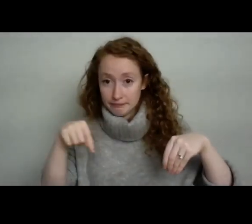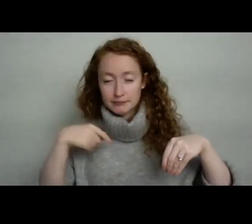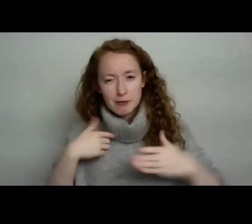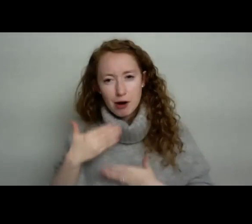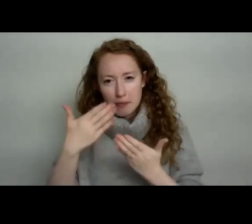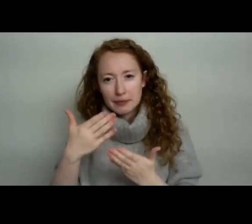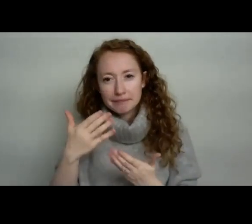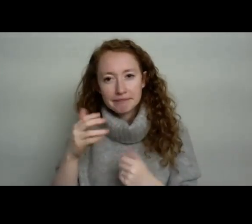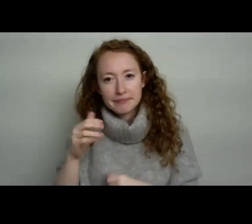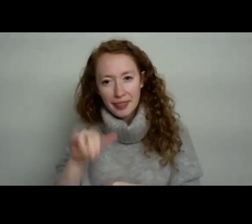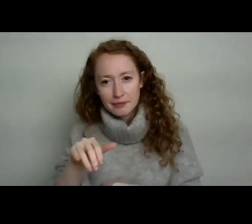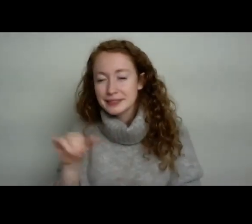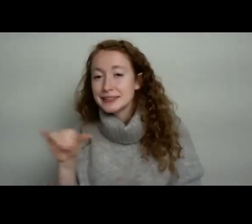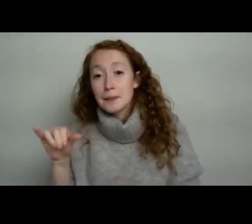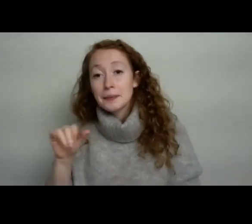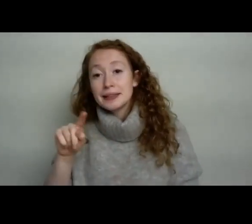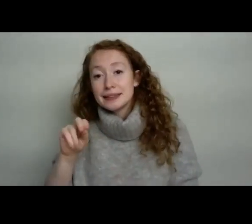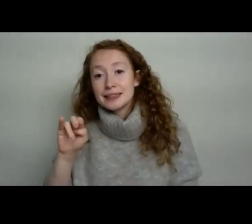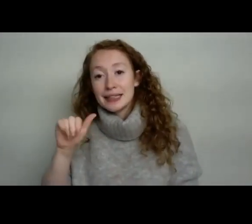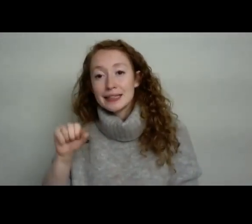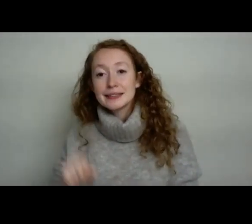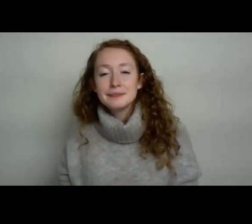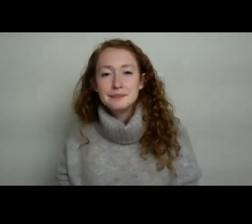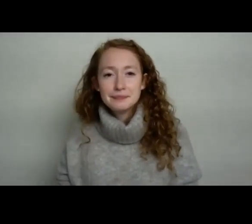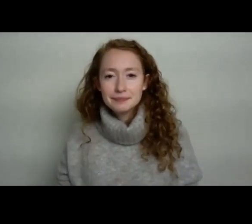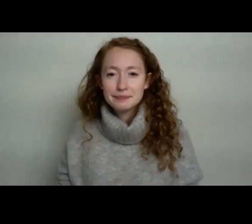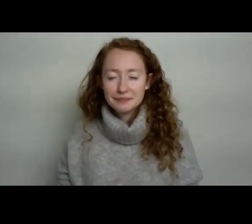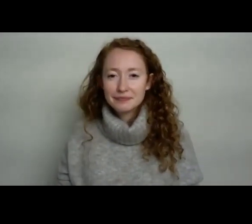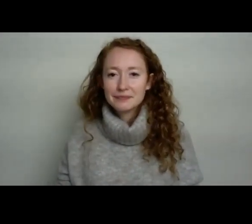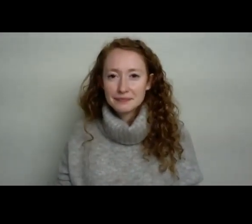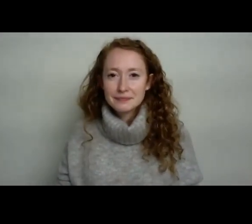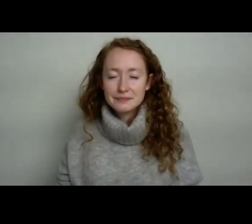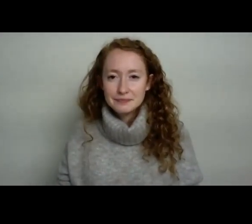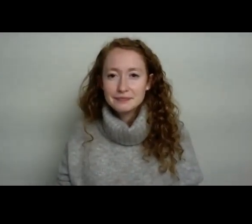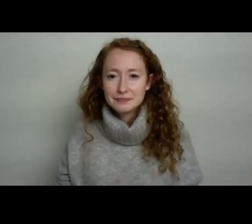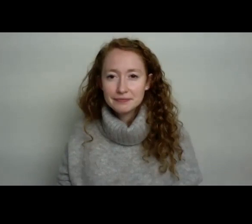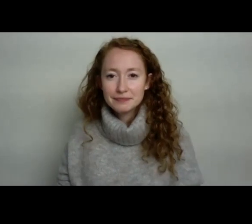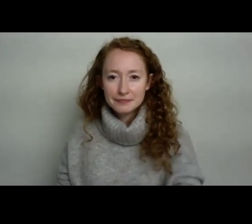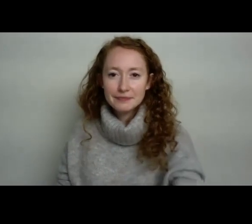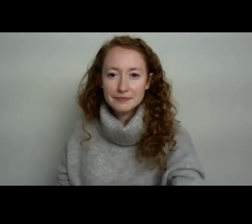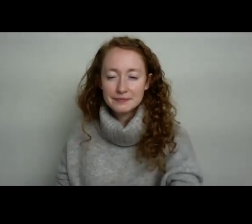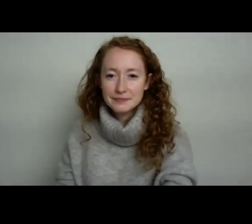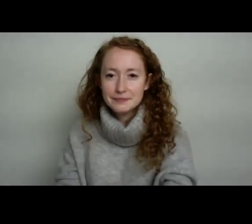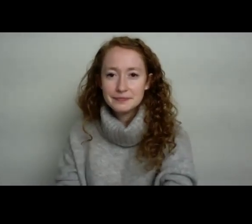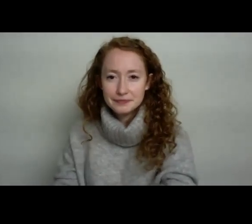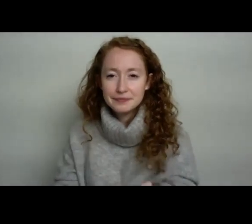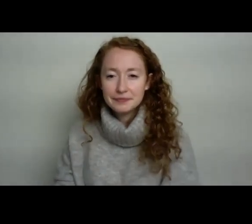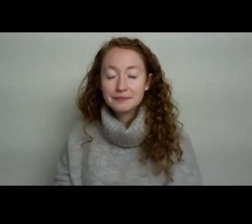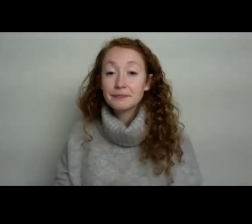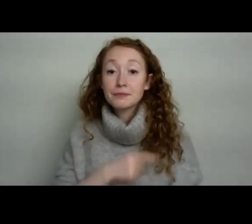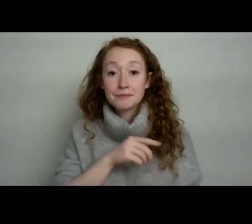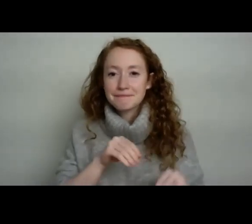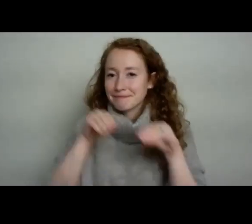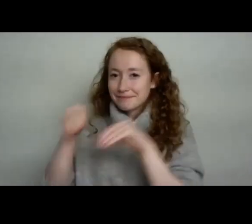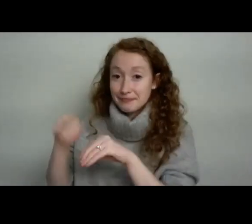Same with zinnias. And oh my gosh, if you're back, as you're tamping in your seedling, as you transplant